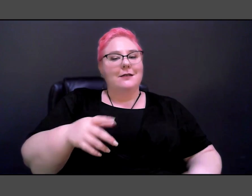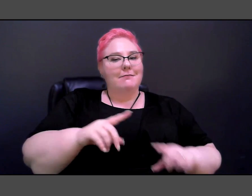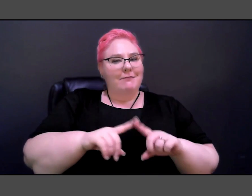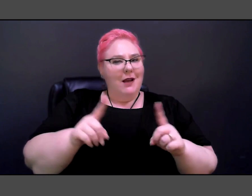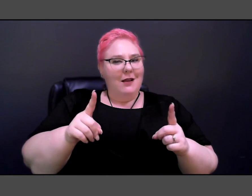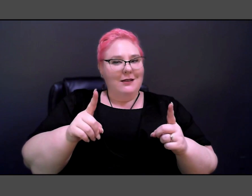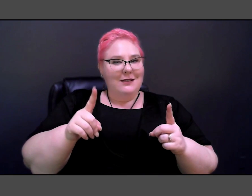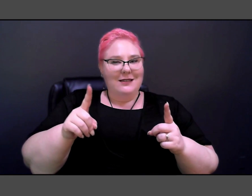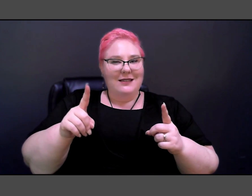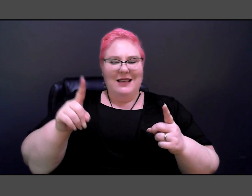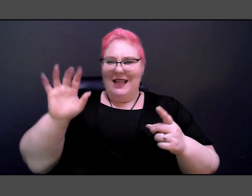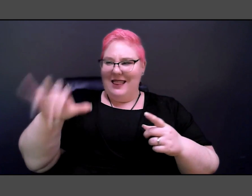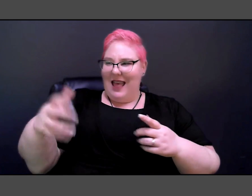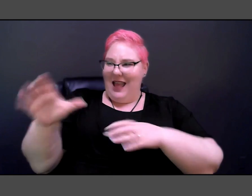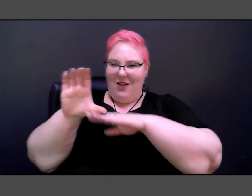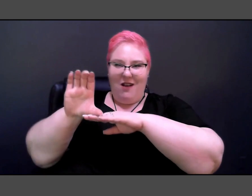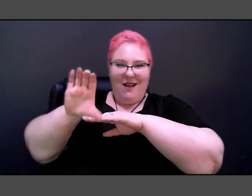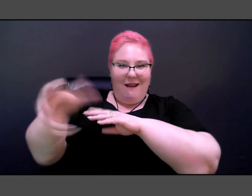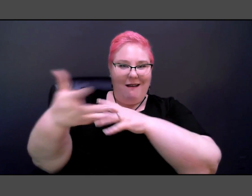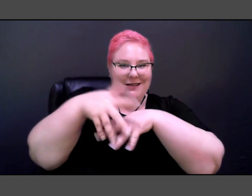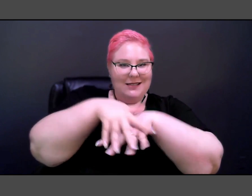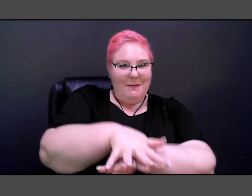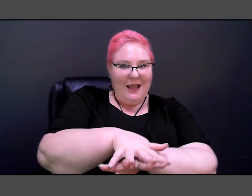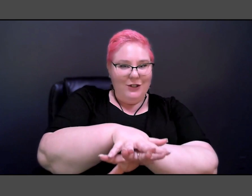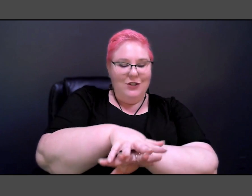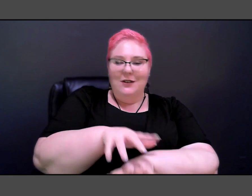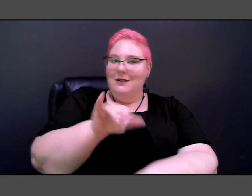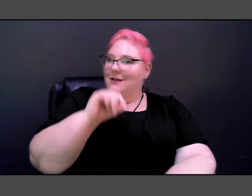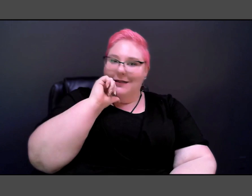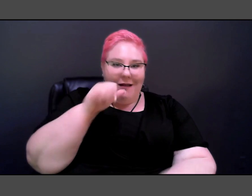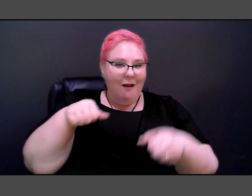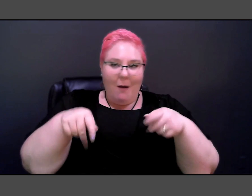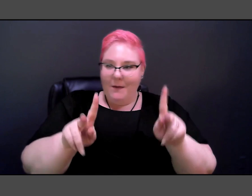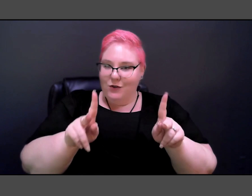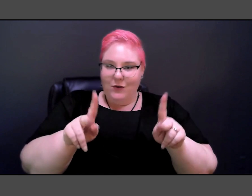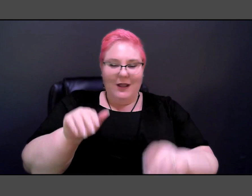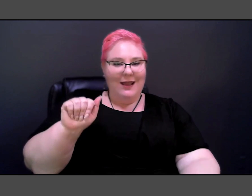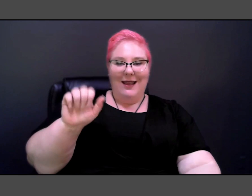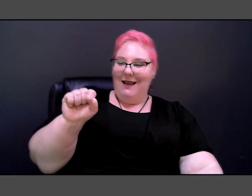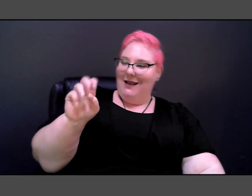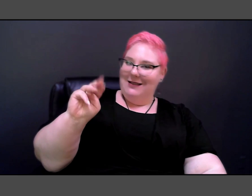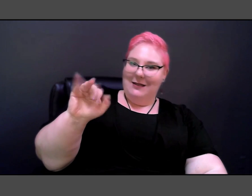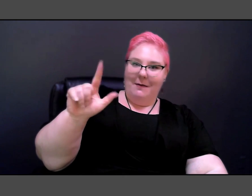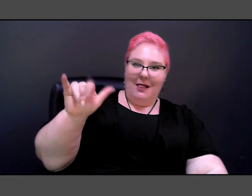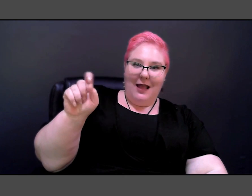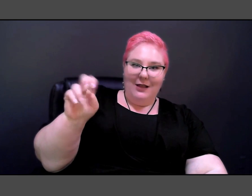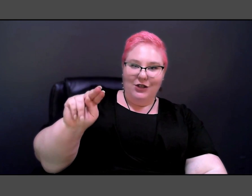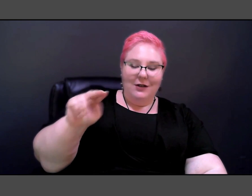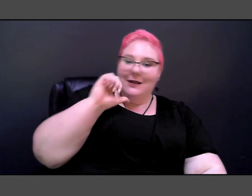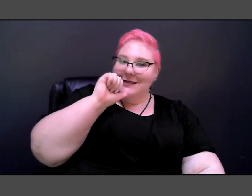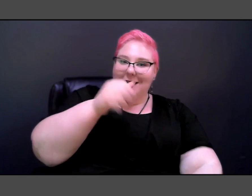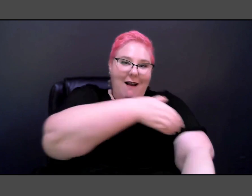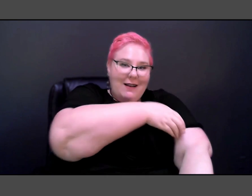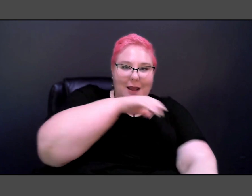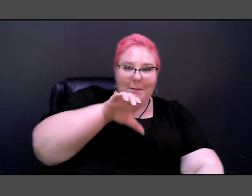not opportunity. Assimilation is not empowerment. What are people being